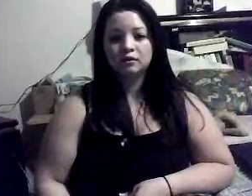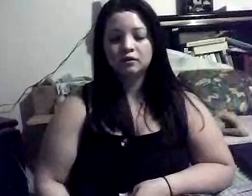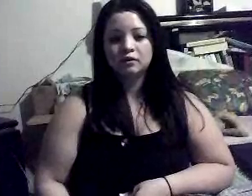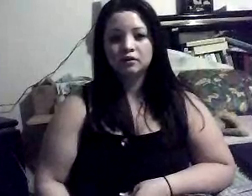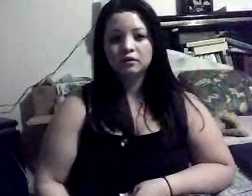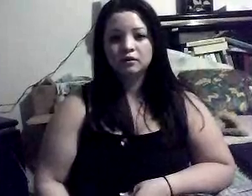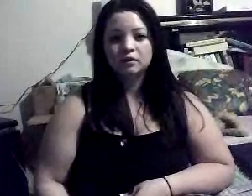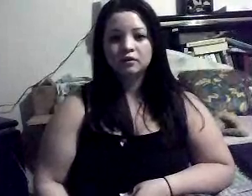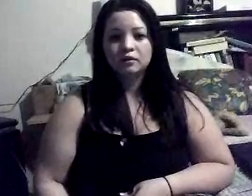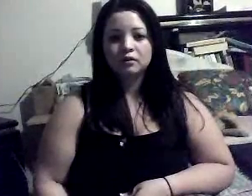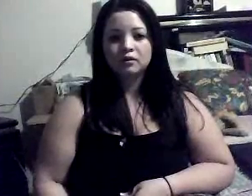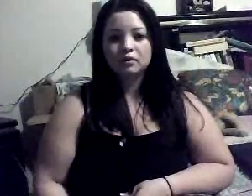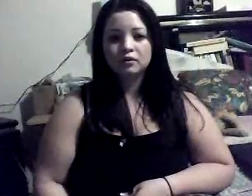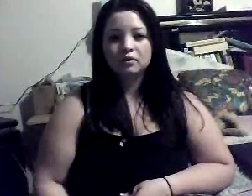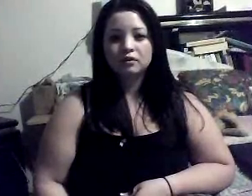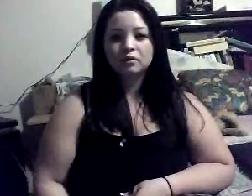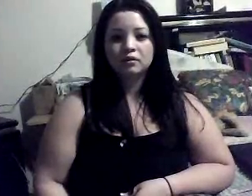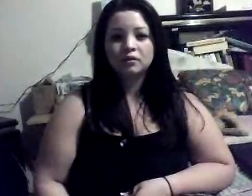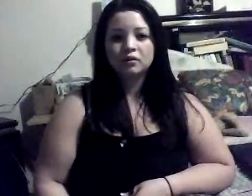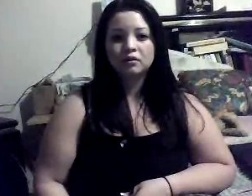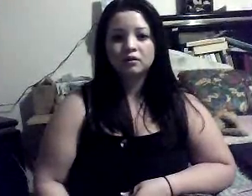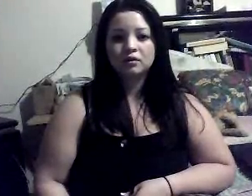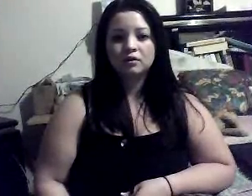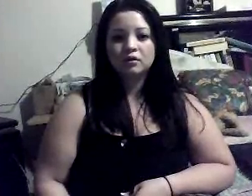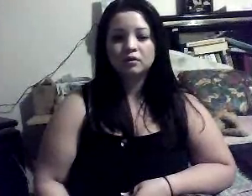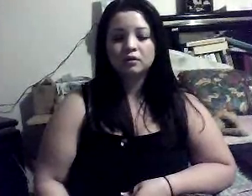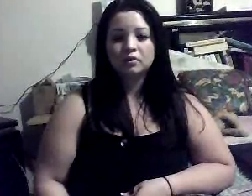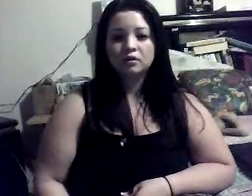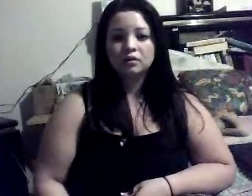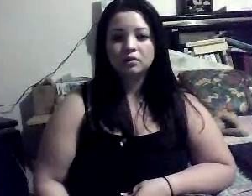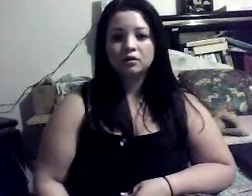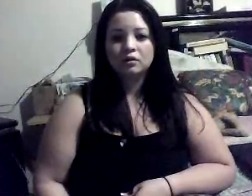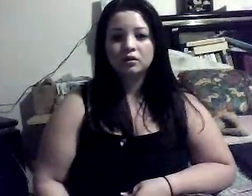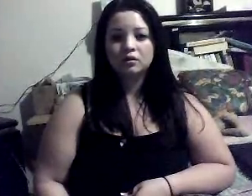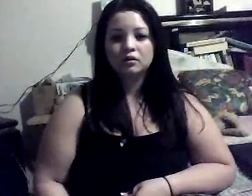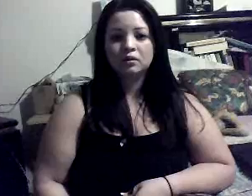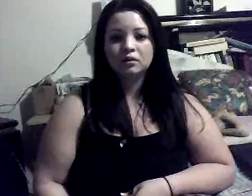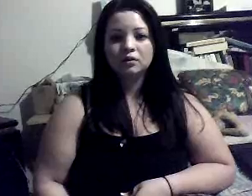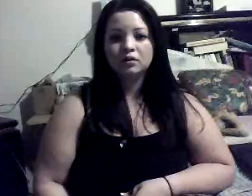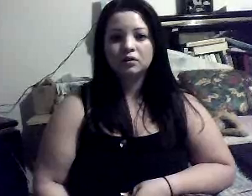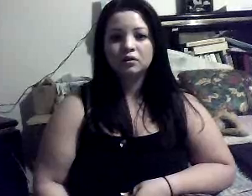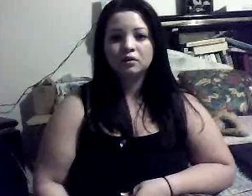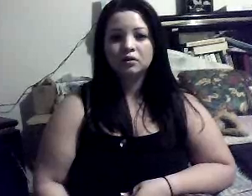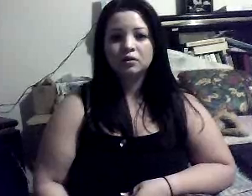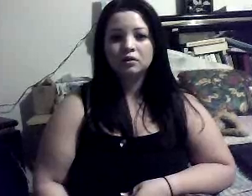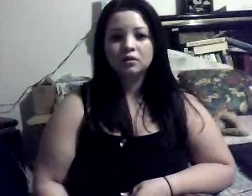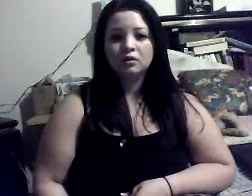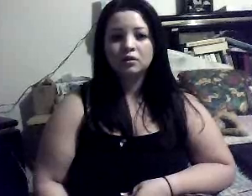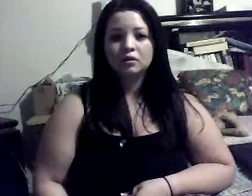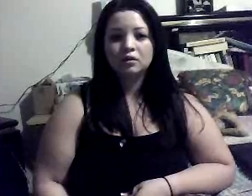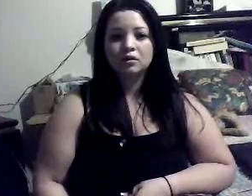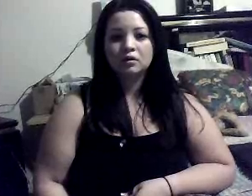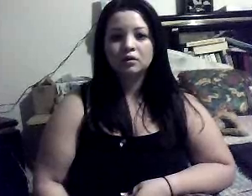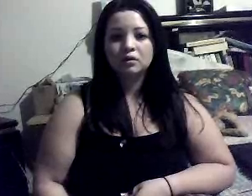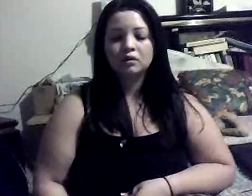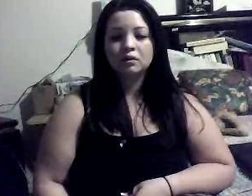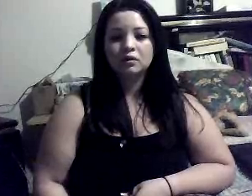Later on in life, I did inherit other pieces from members of a good family, such as a grandfather clock from